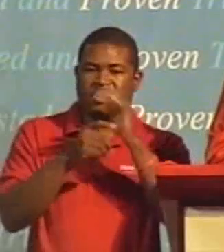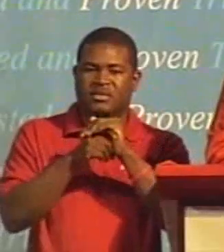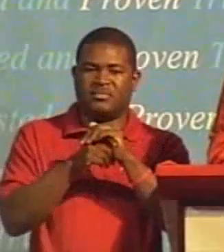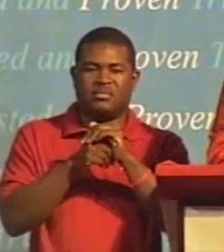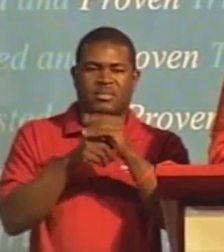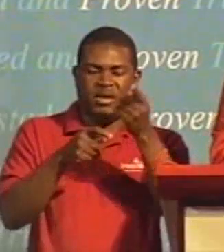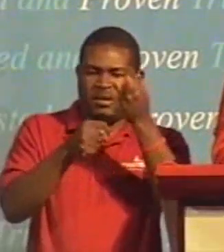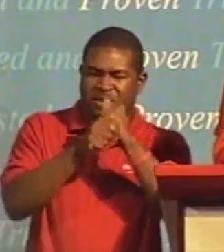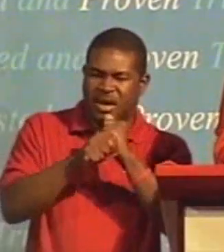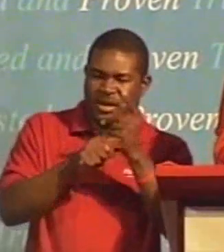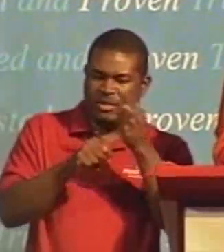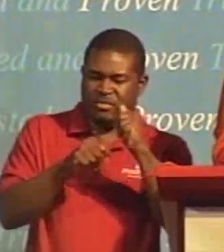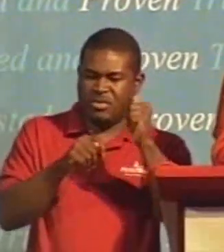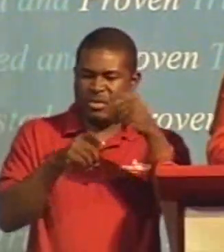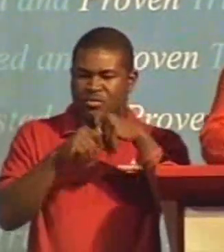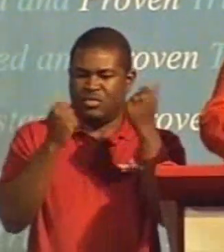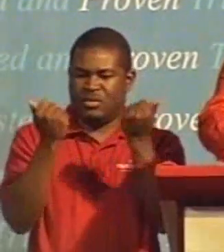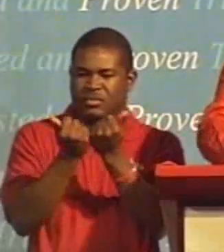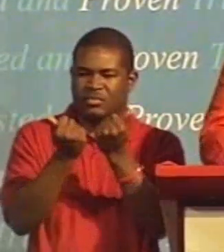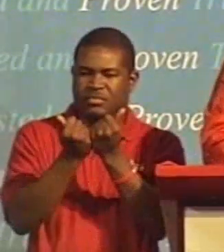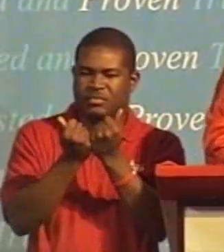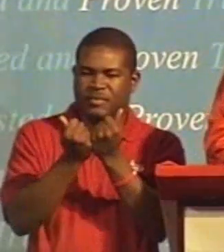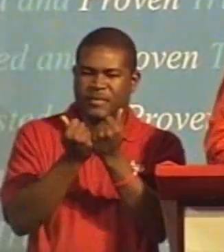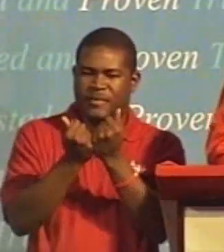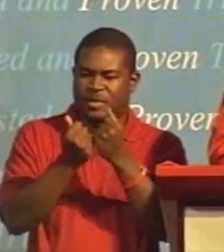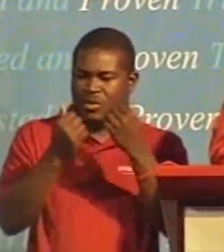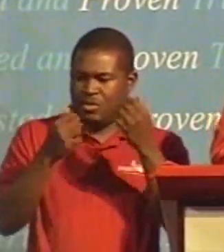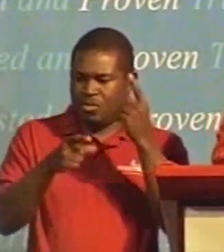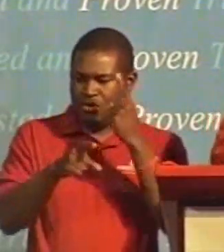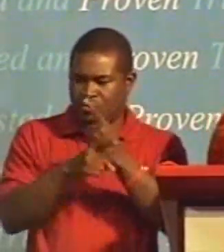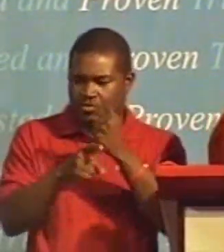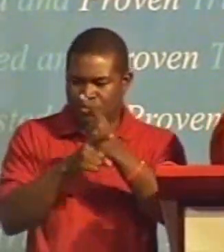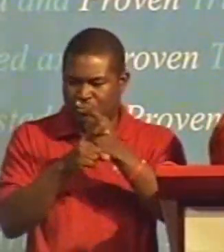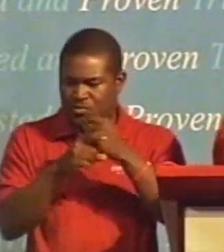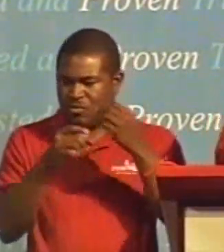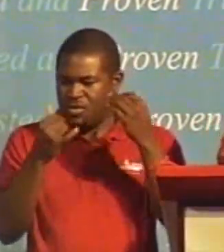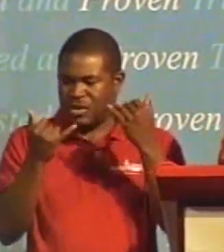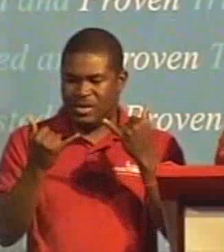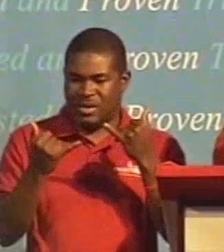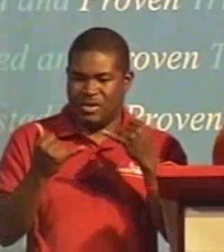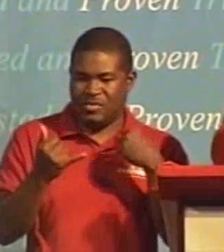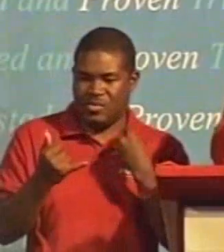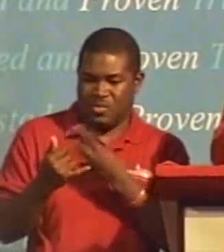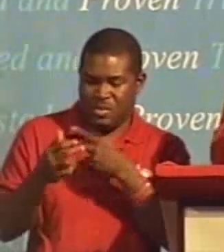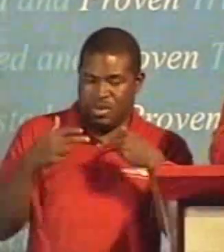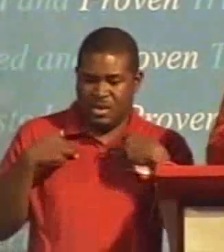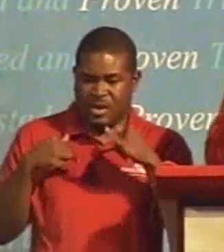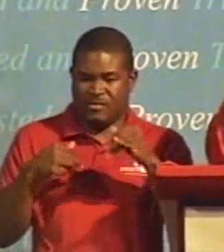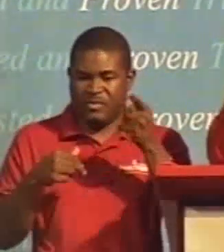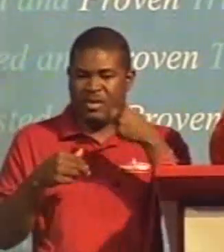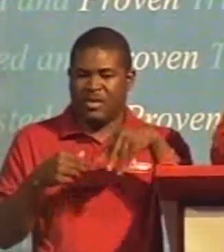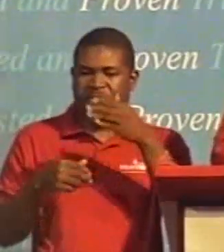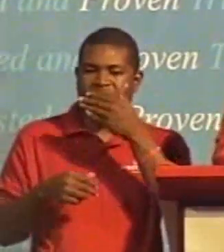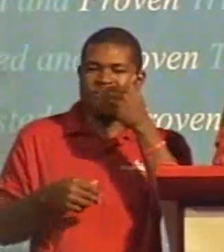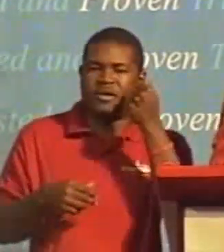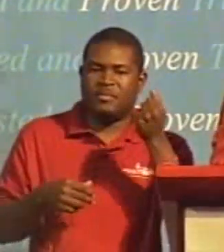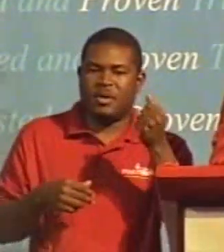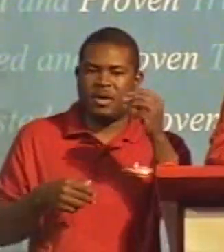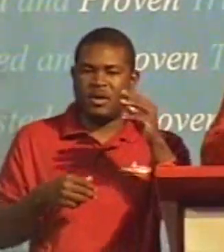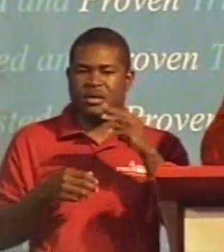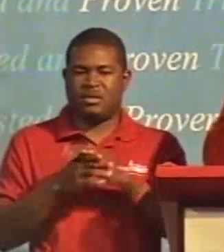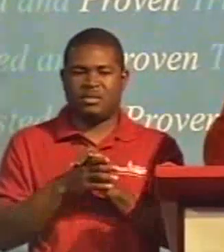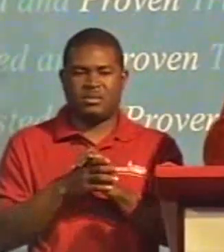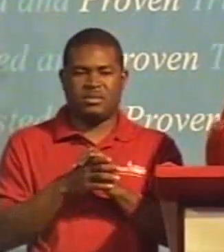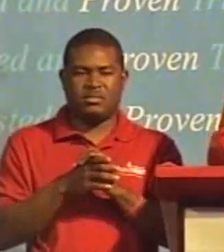George's Dock. Right now, we are having probably the best winter season